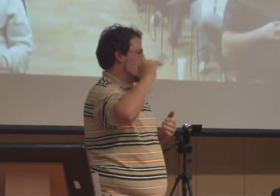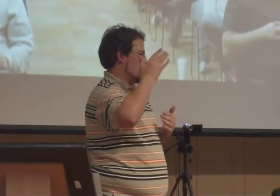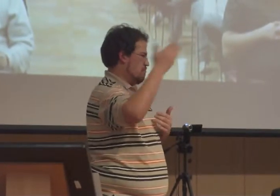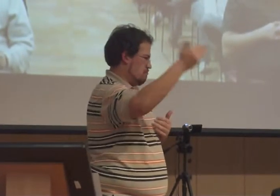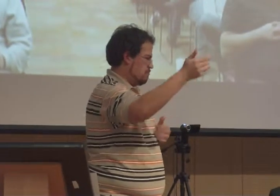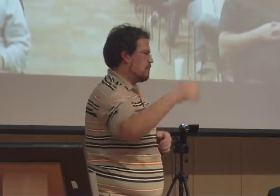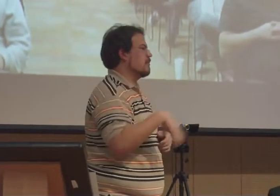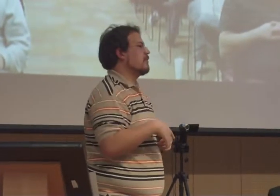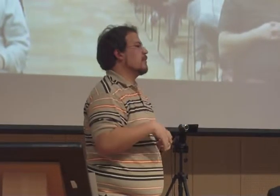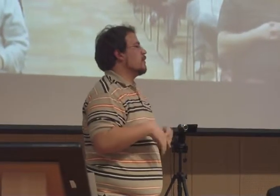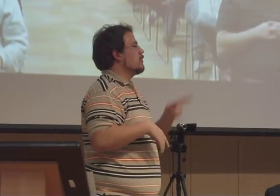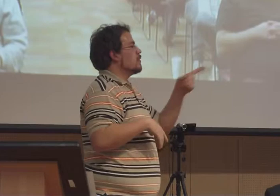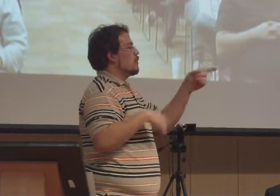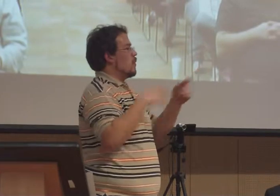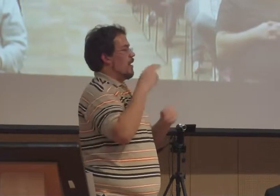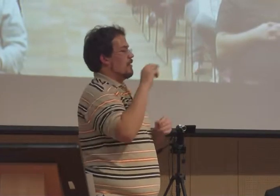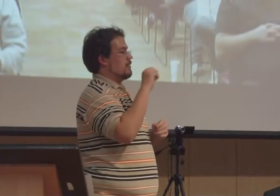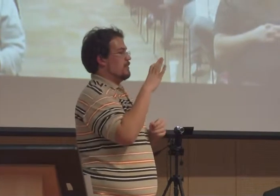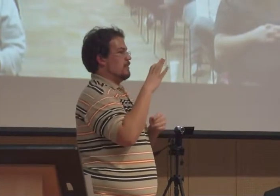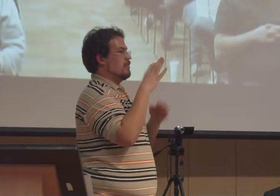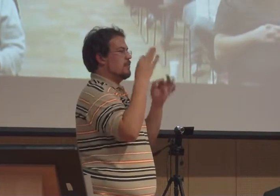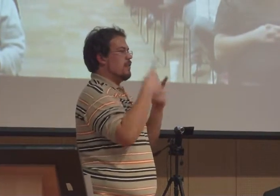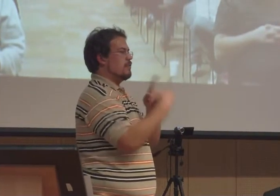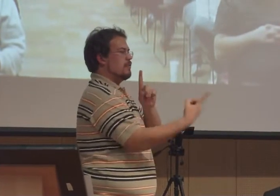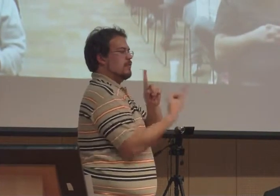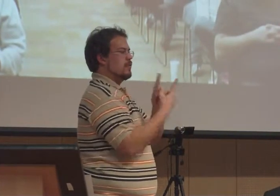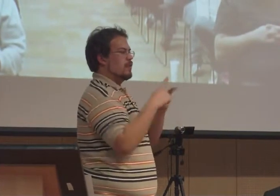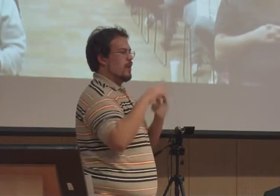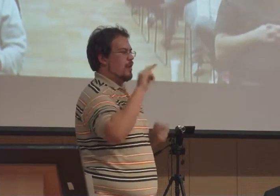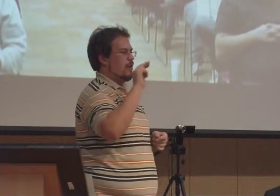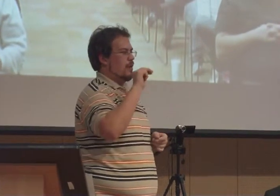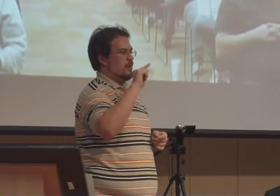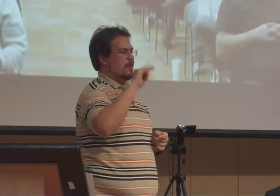especially with moving to semesters in 2013.